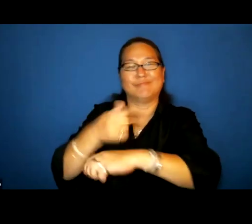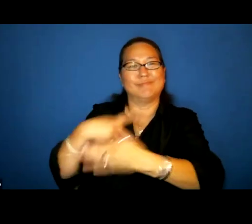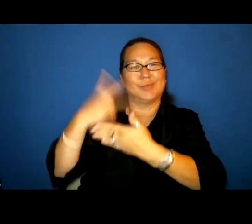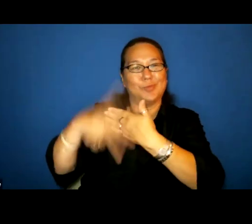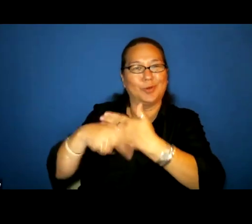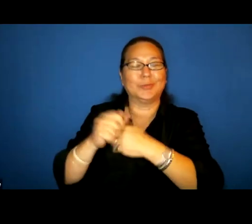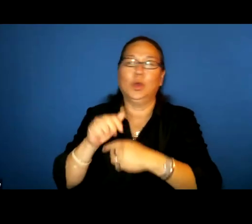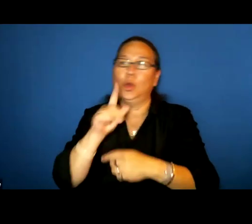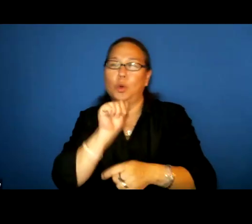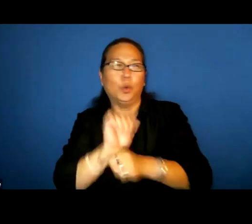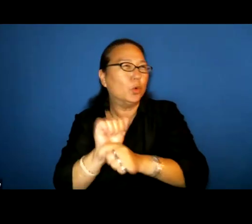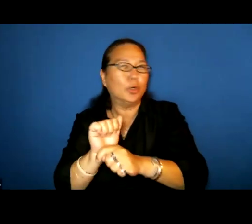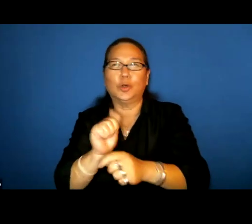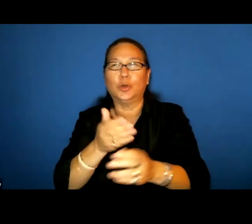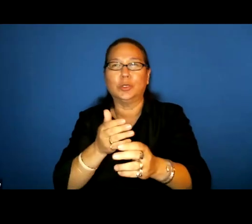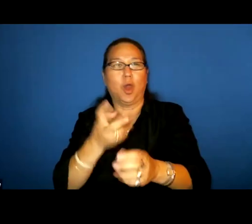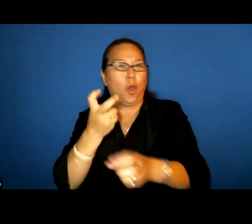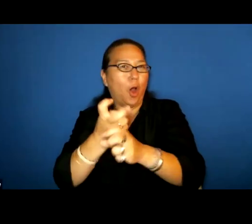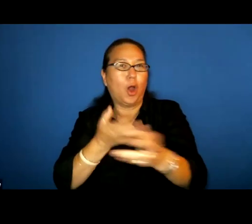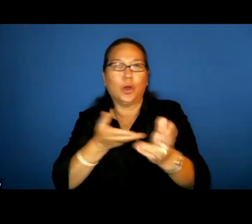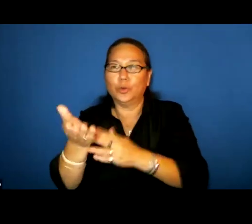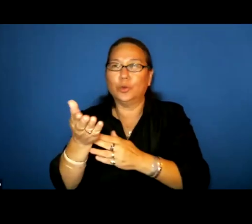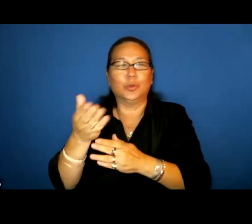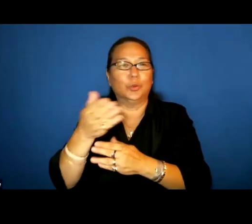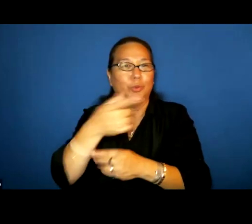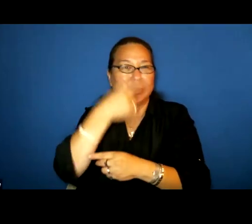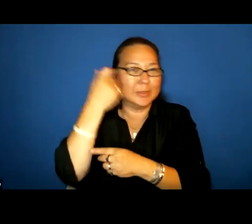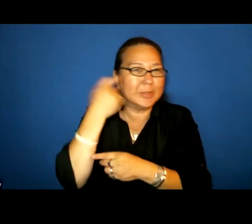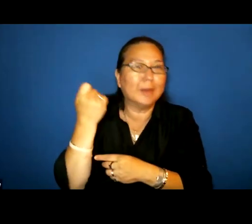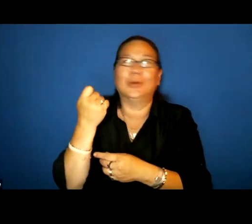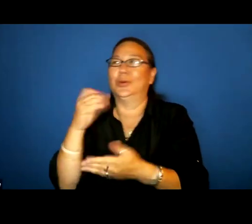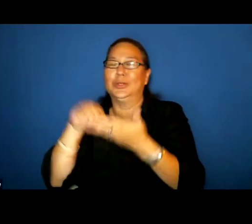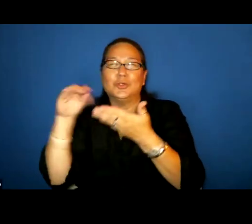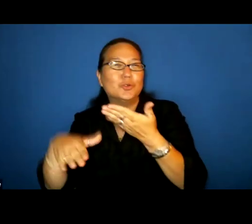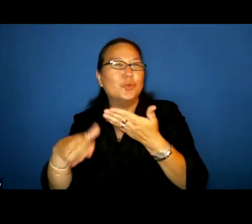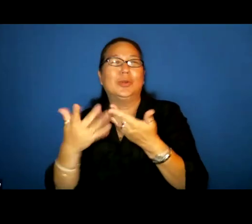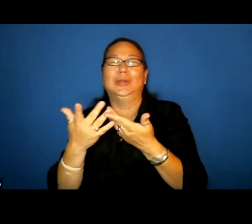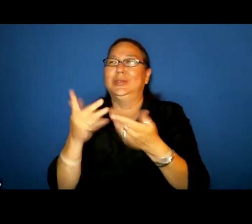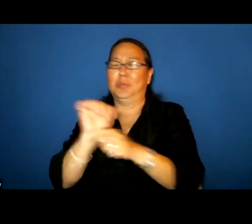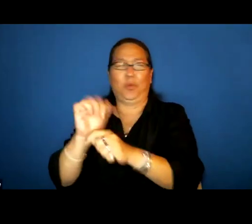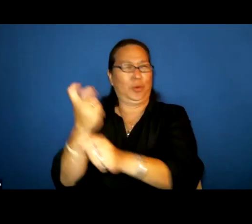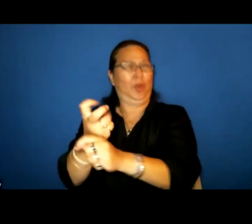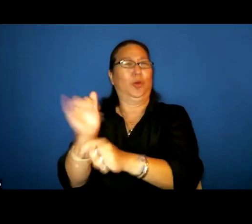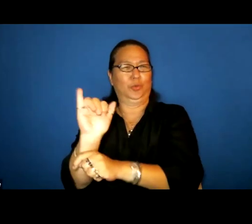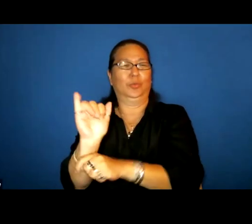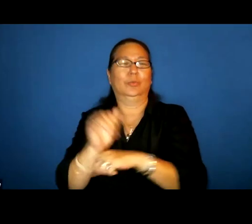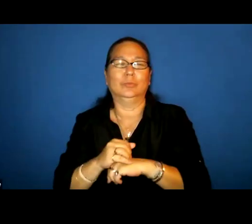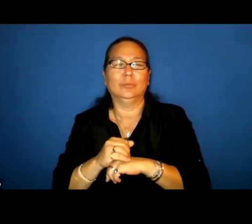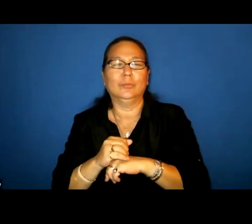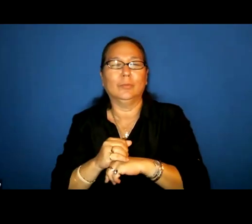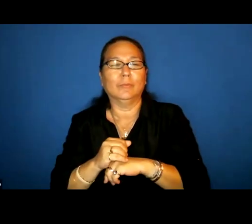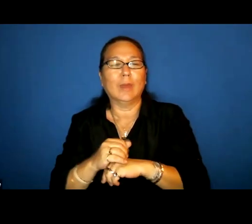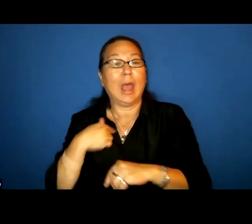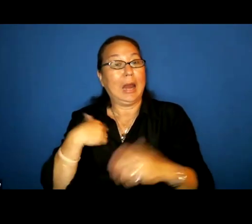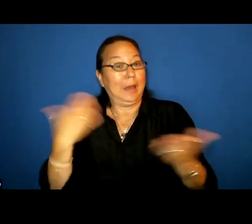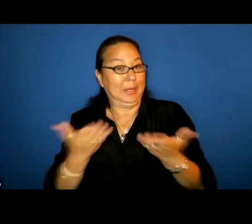all throughout the summer, working their jobs, doing summer learning, and being ready for the first day of school. And I'm also here to make a pitch